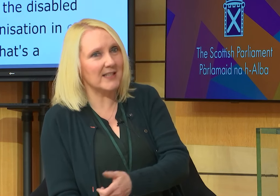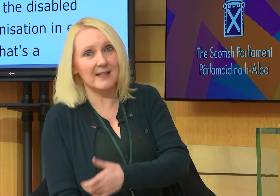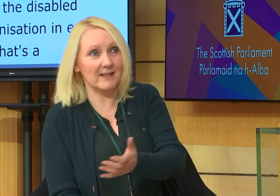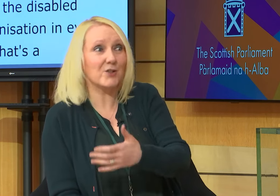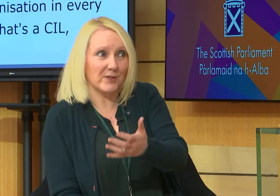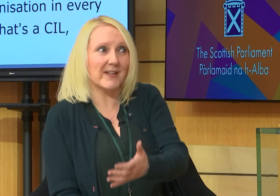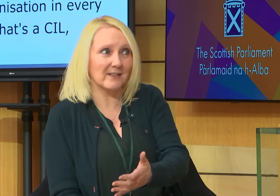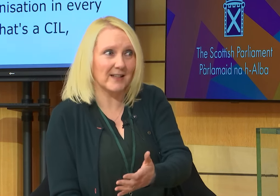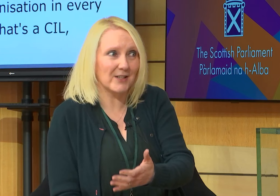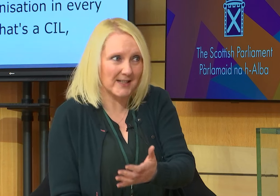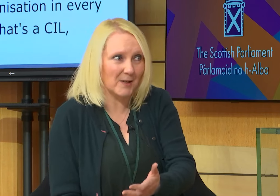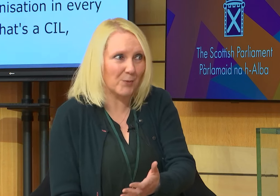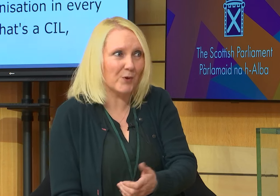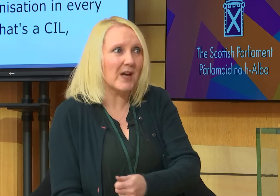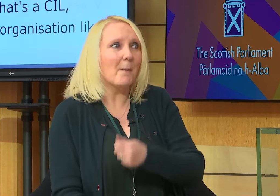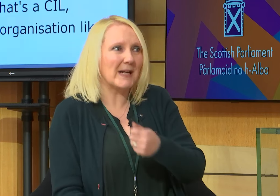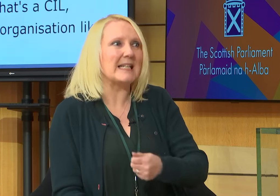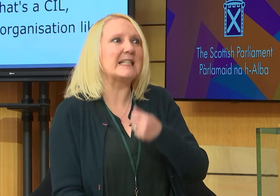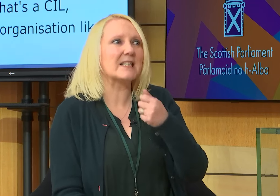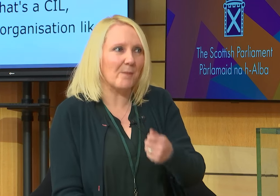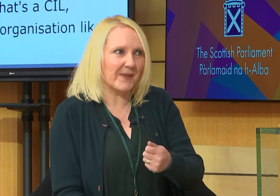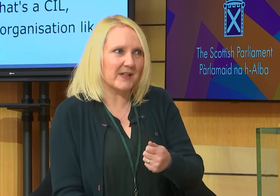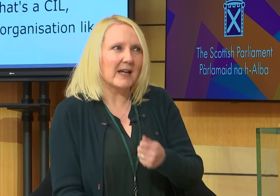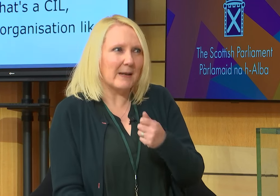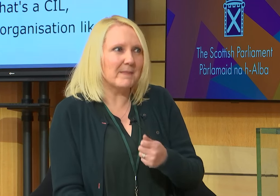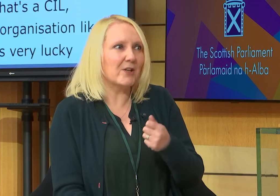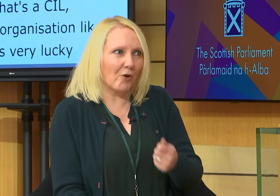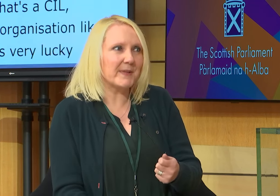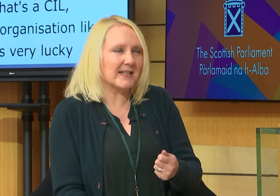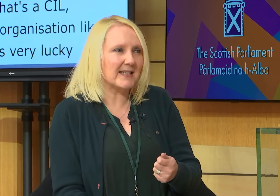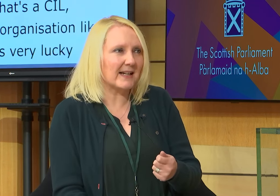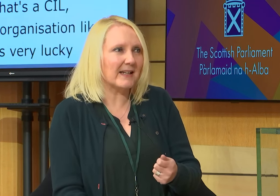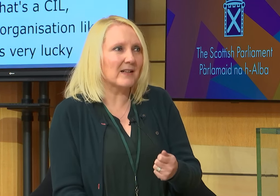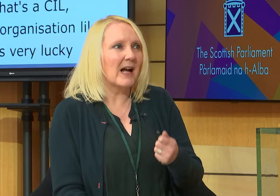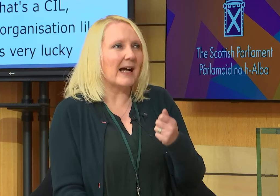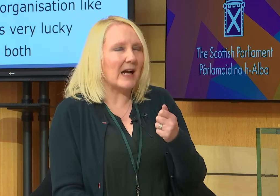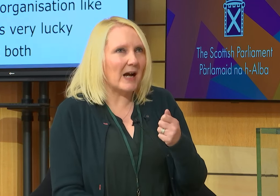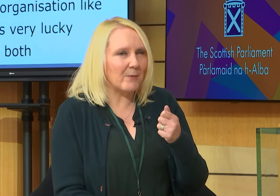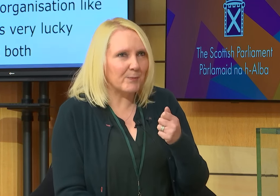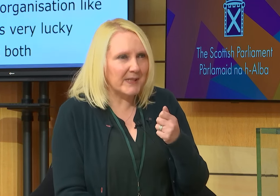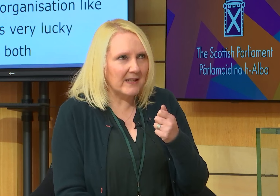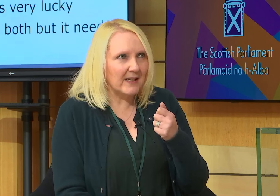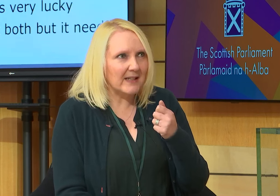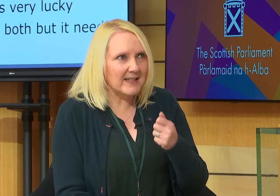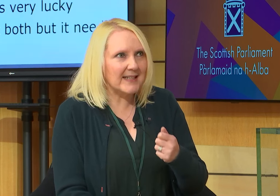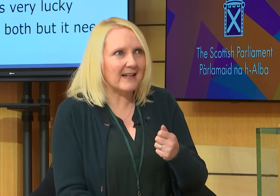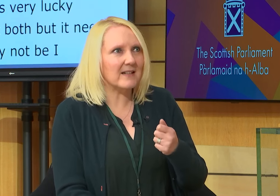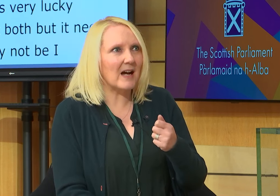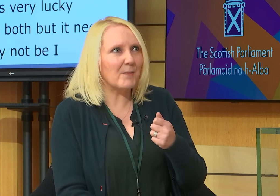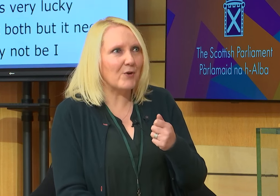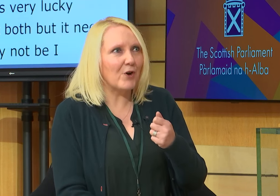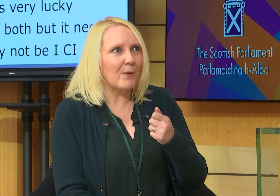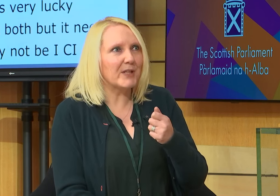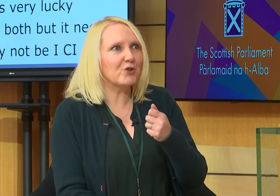like GDA. Glasgow's very lucky because it's got both, but it needs something. It may not be a CIL, and I would be